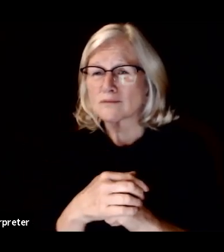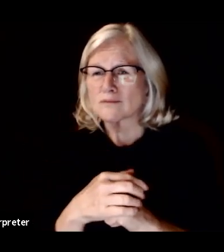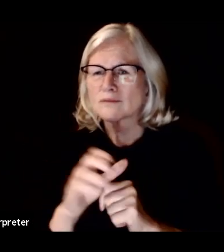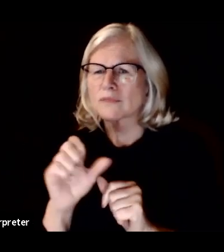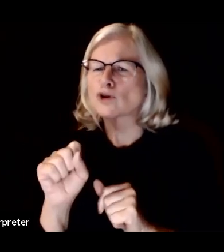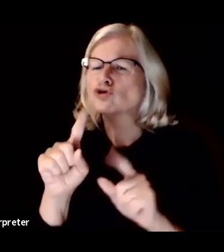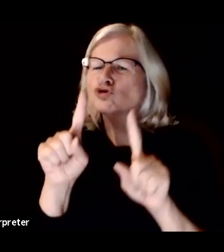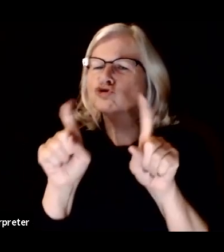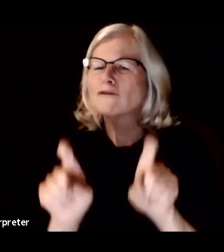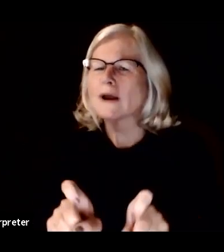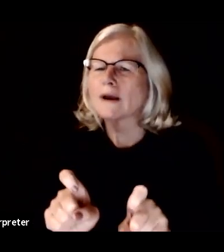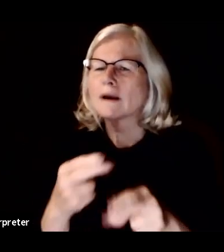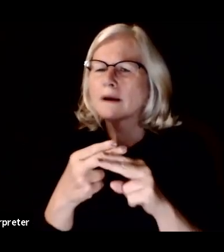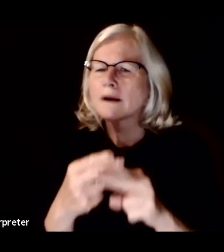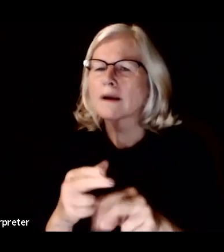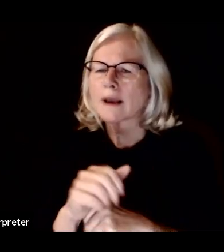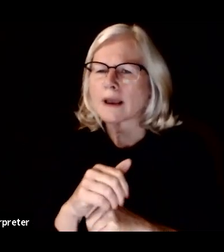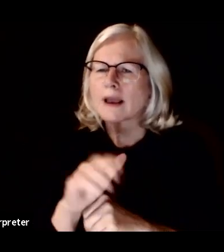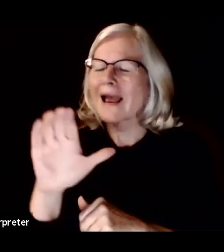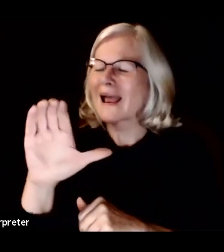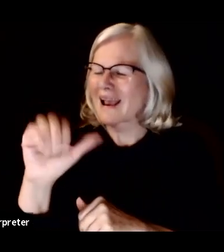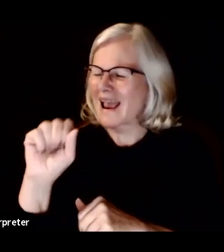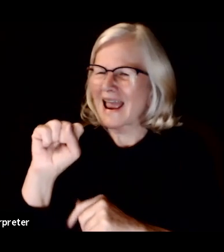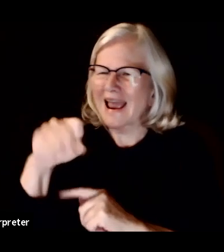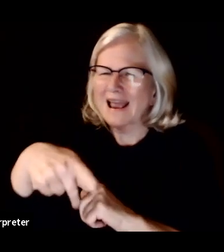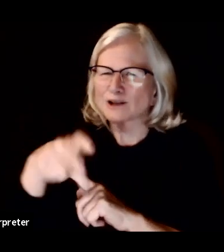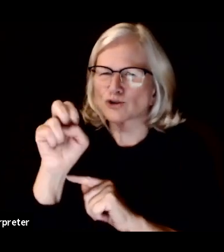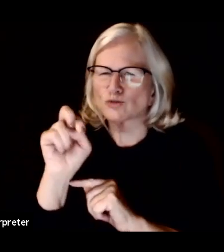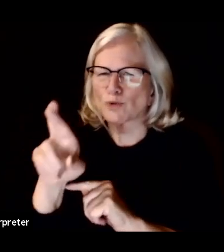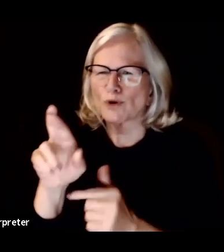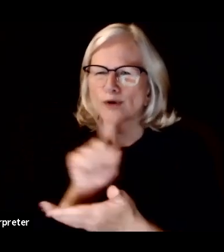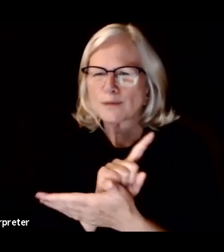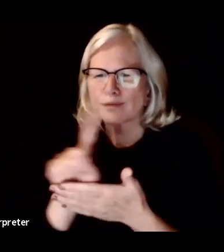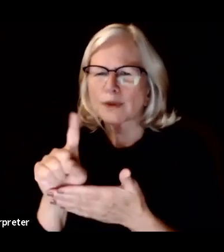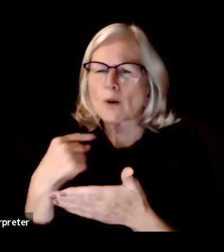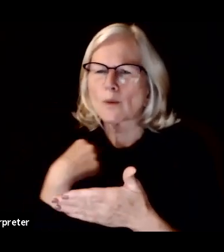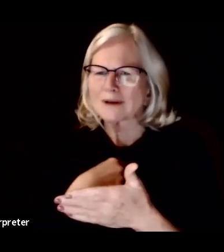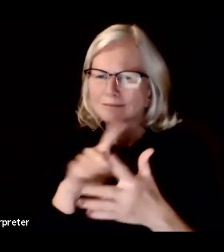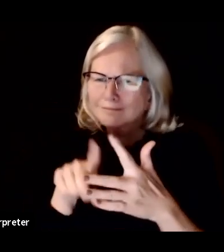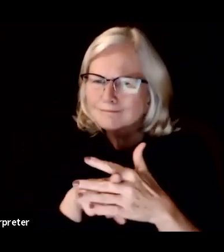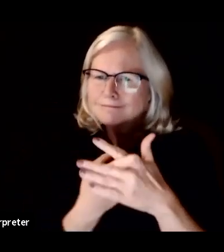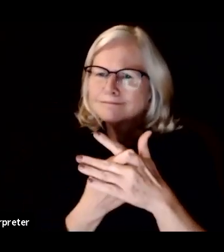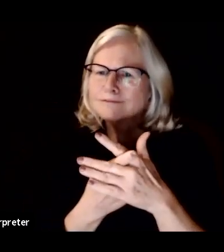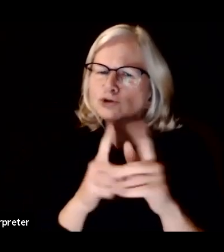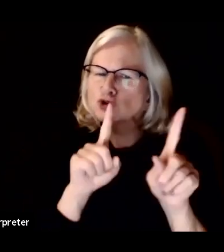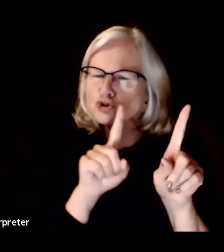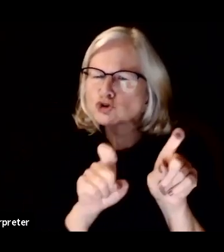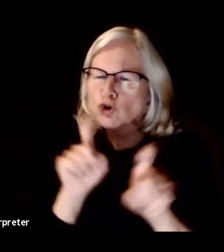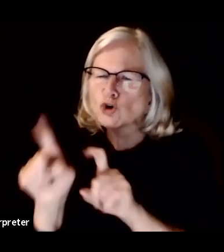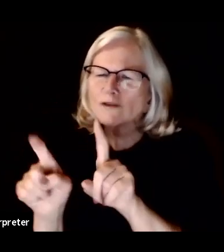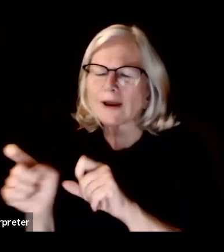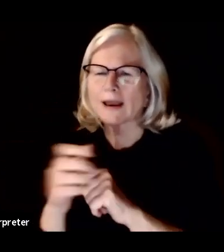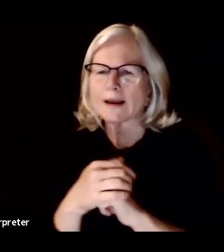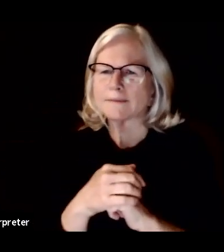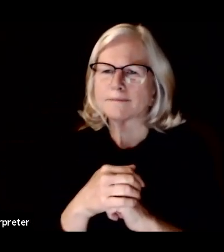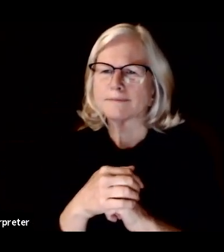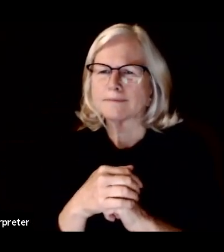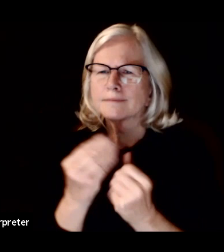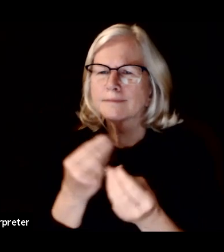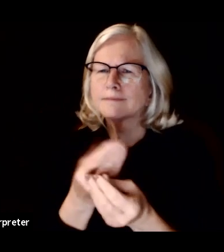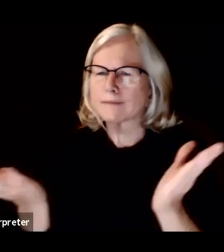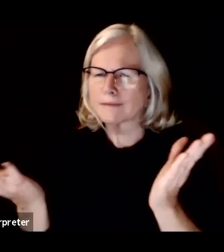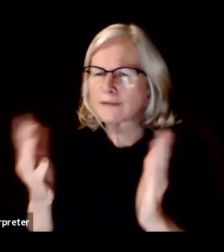conducting a statewide COVID-19 survey of Minnesota households. Many of you have probably